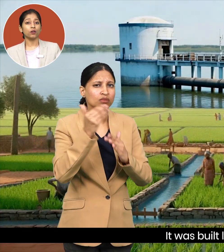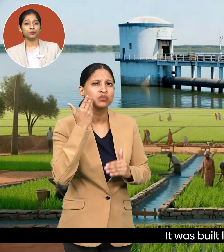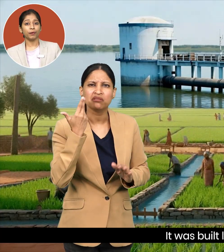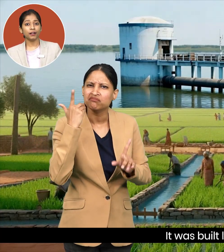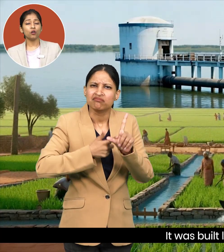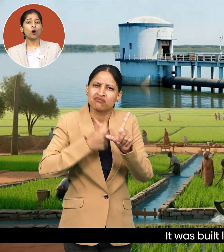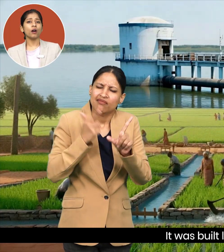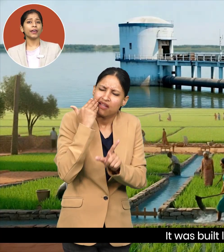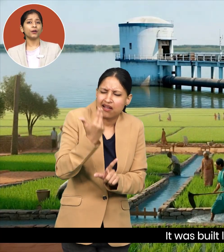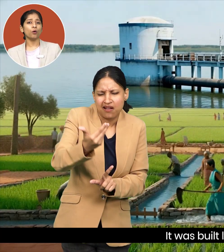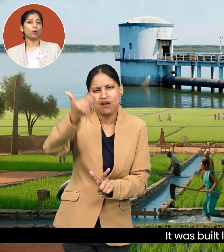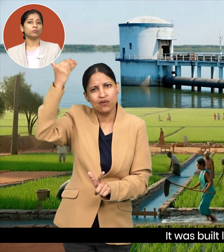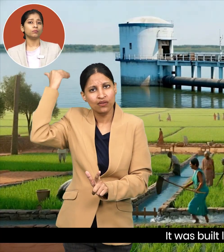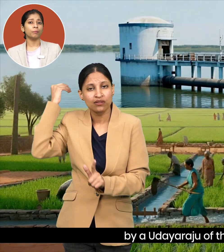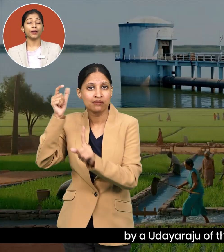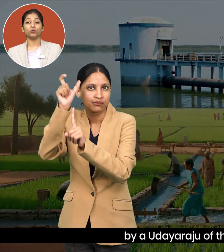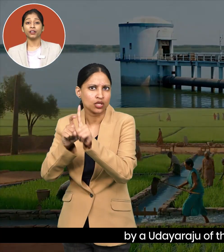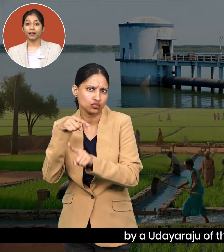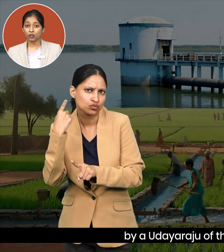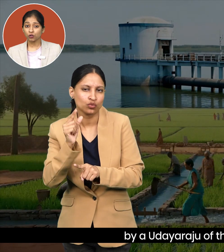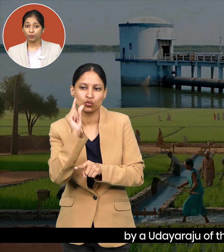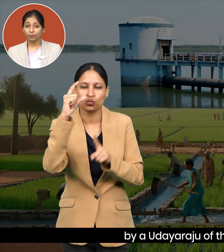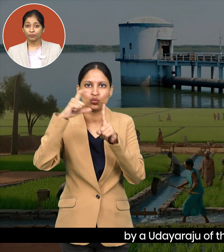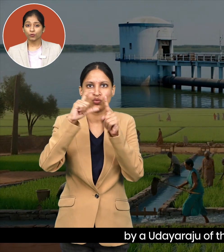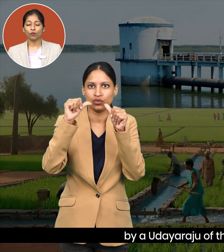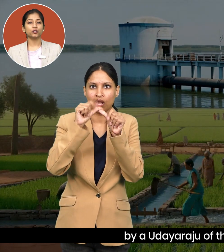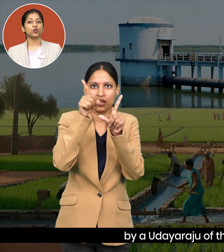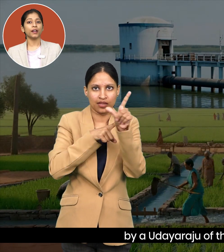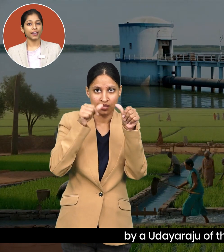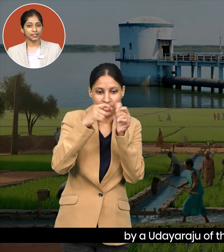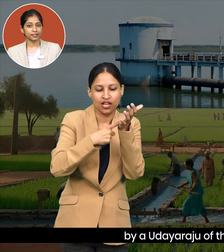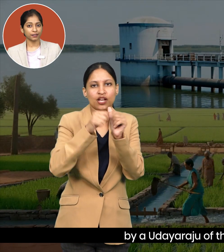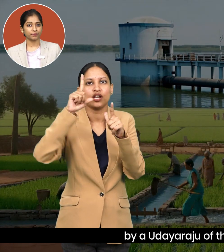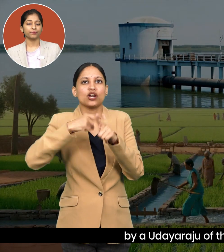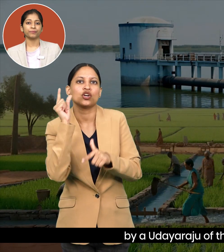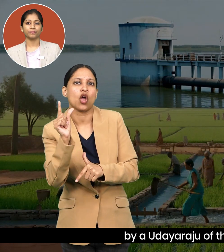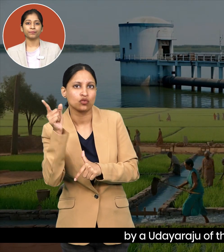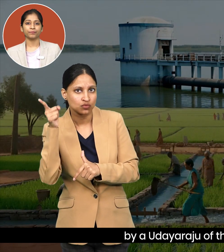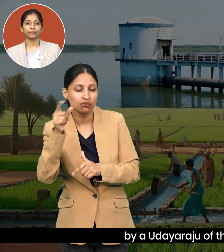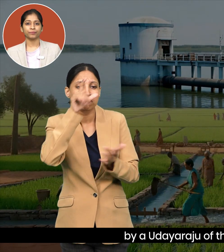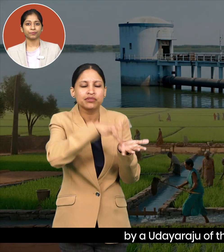It was built long ago by Uday Raju of the Chola dynasty.